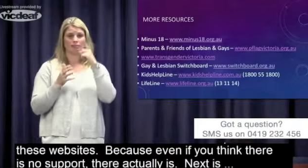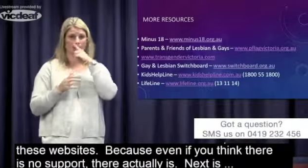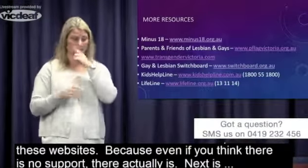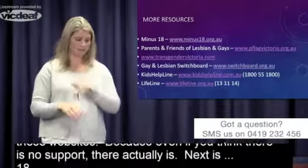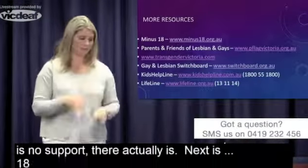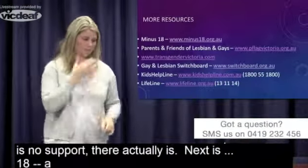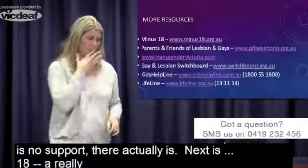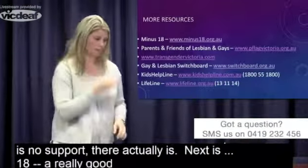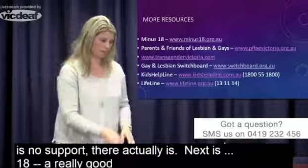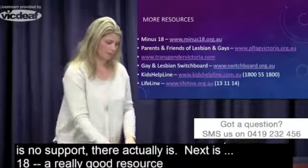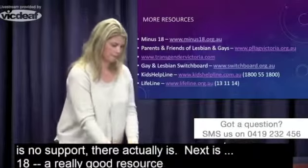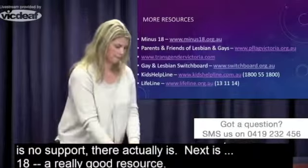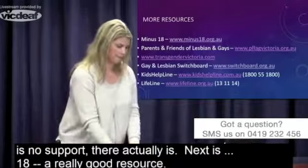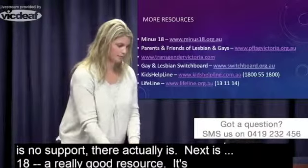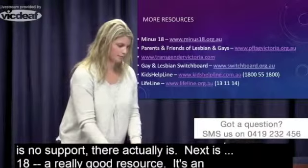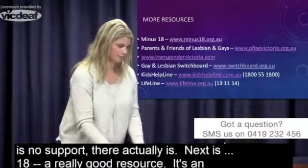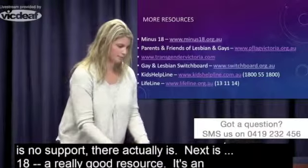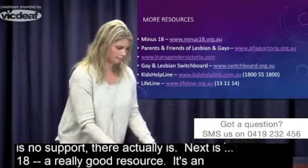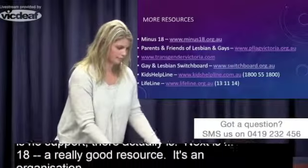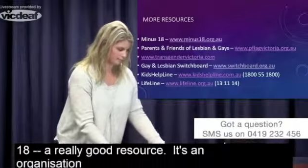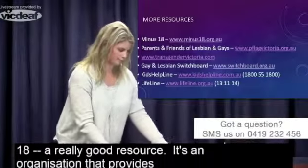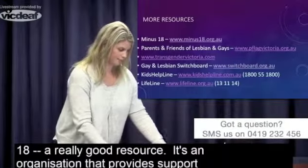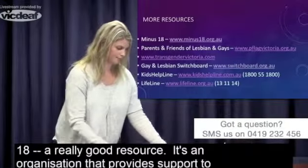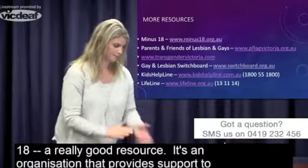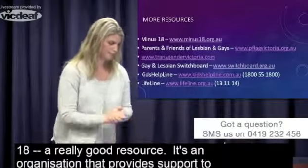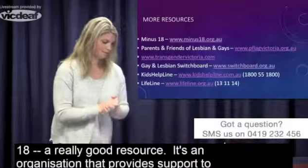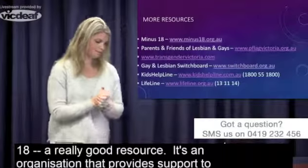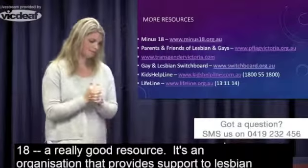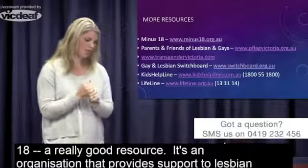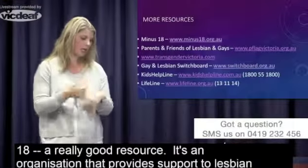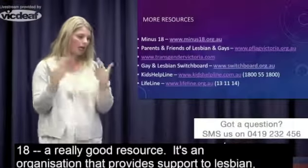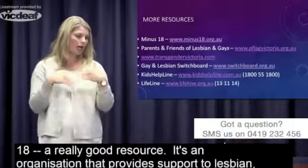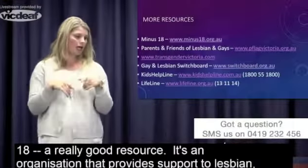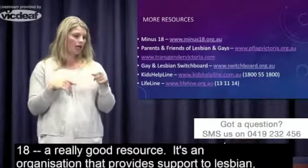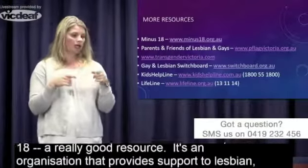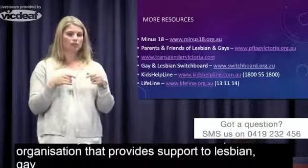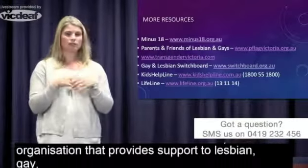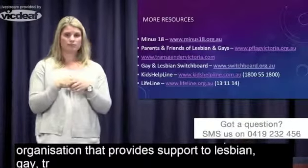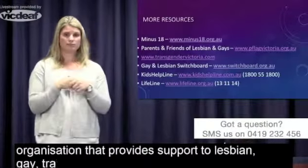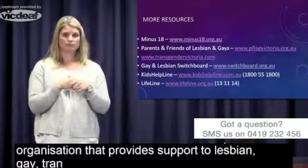to lesbian, gay, trans and so forth, people who identify as